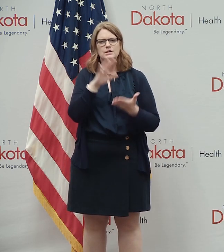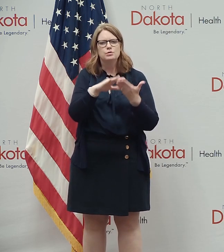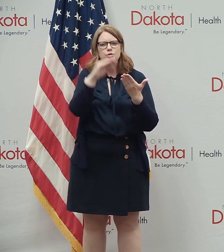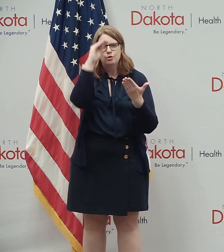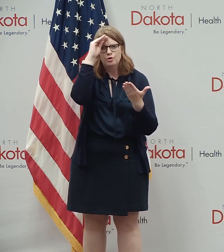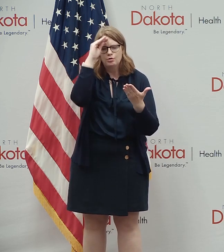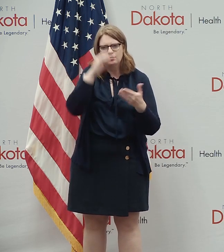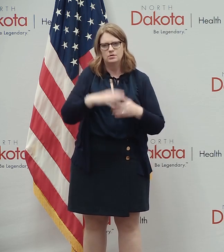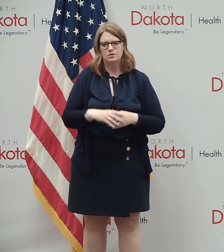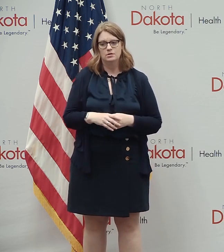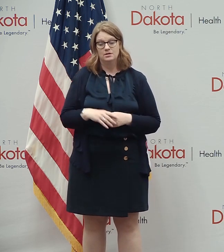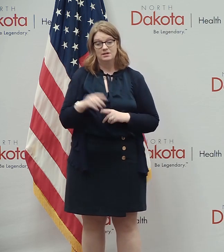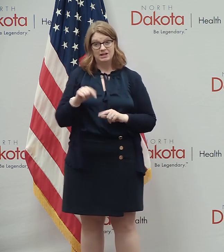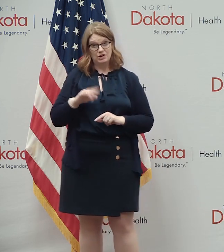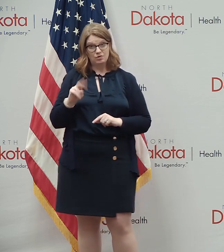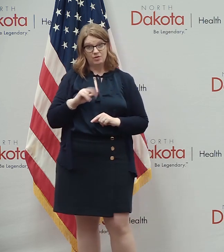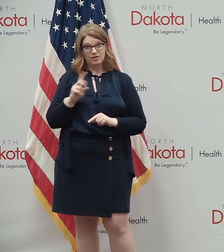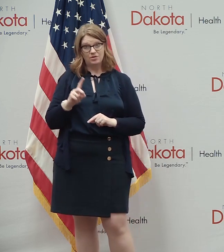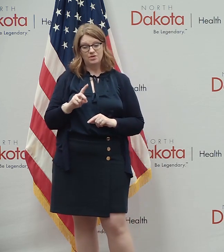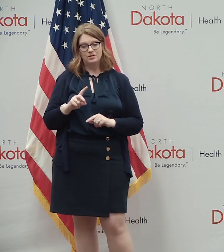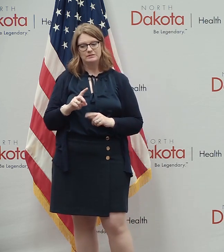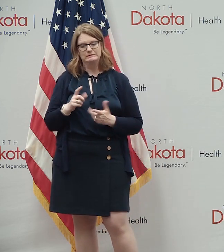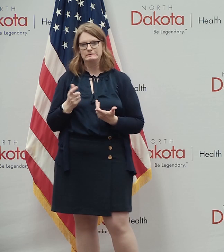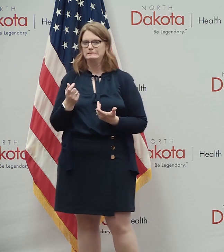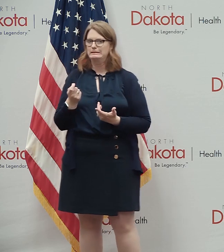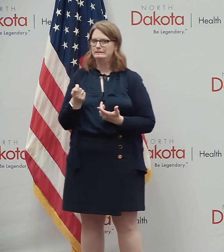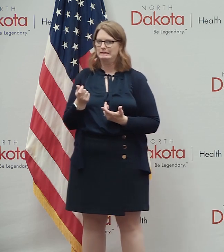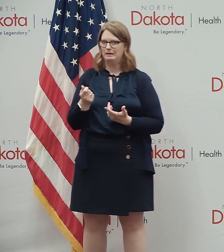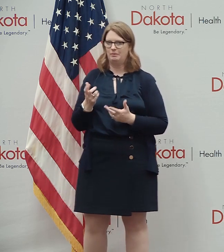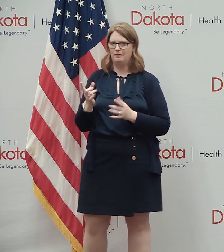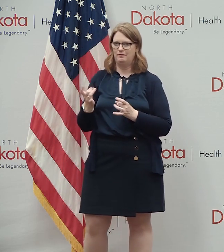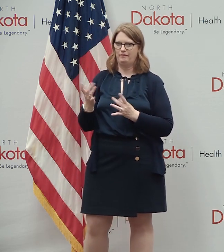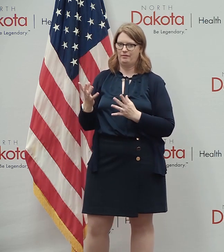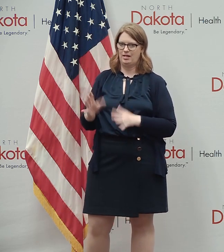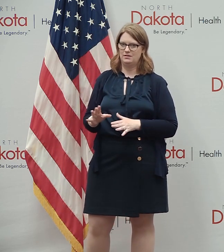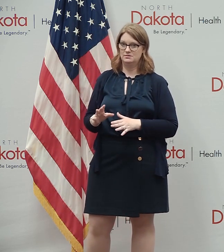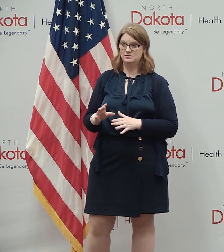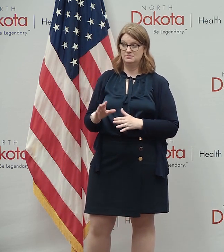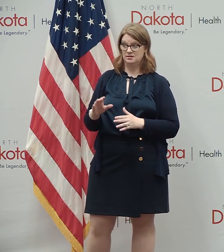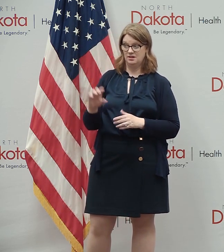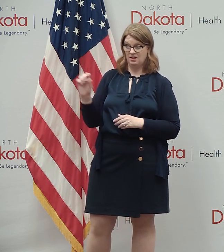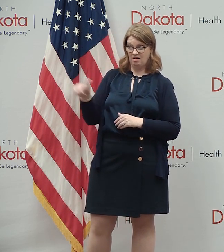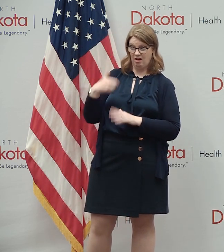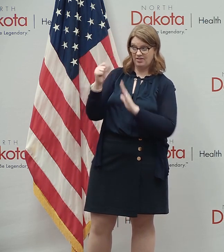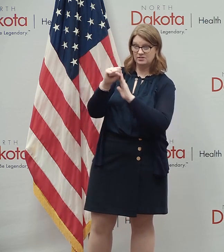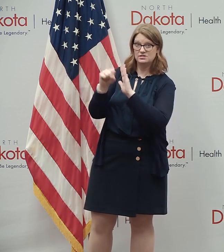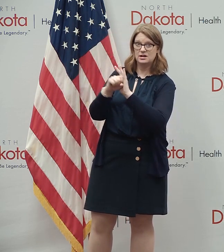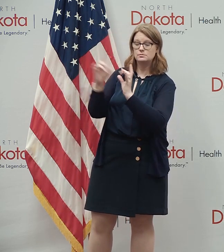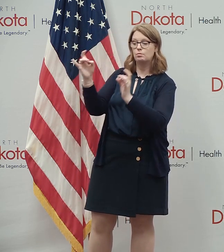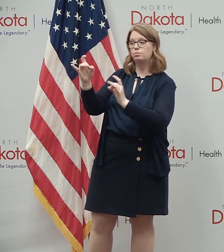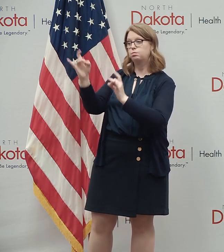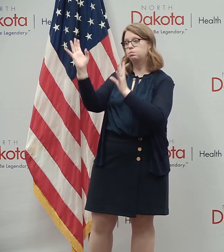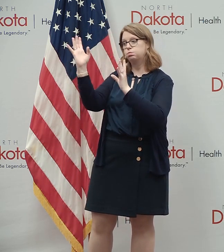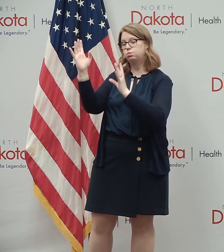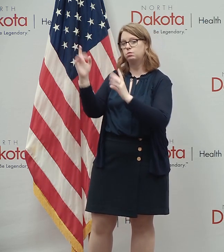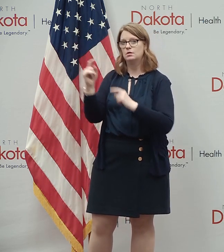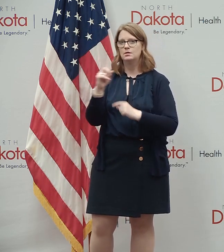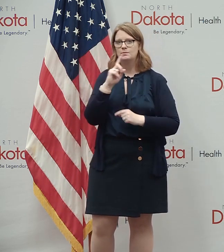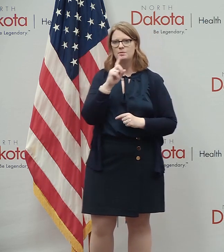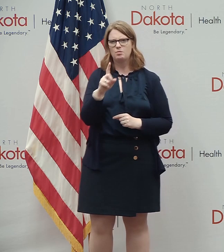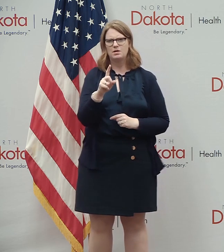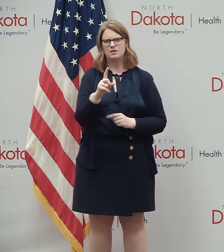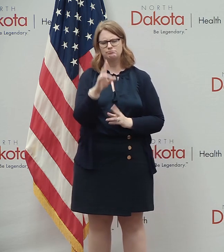had little of the violence that we've seen in other communities and states across the nation, and that's a tribute to all of you. It's a tribute